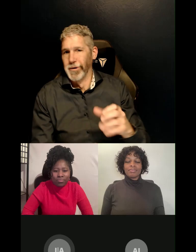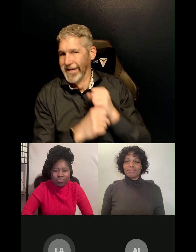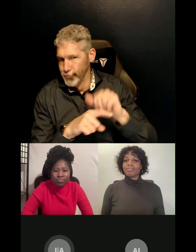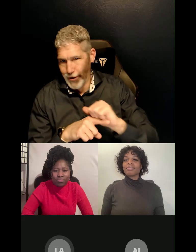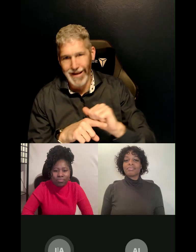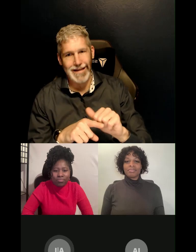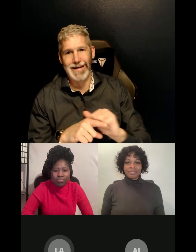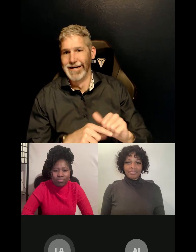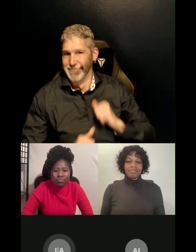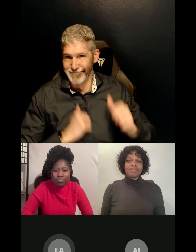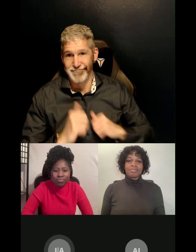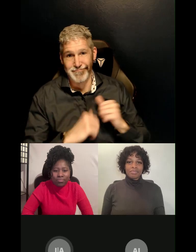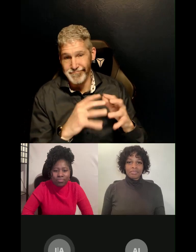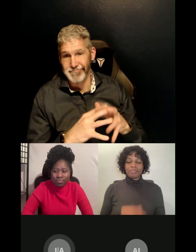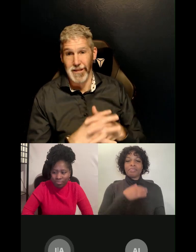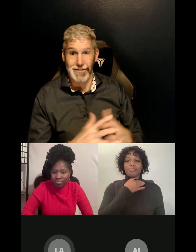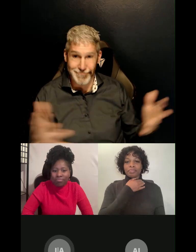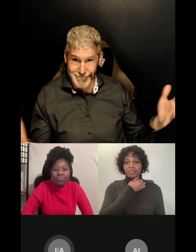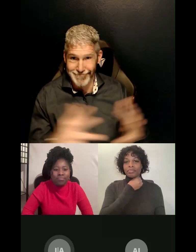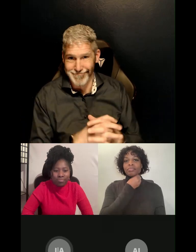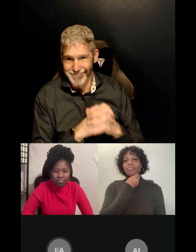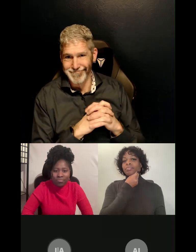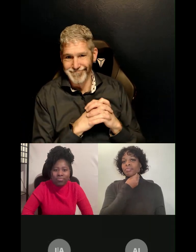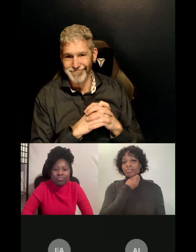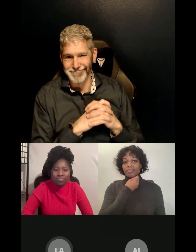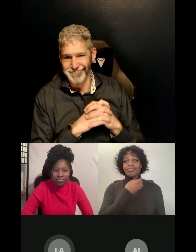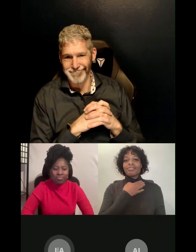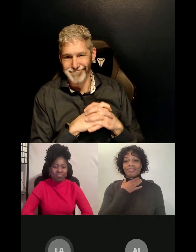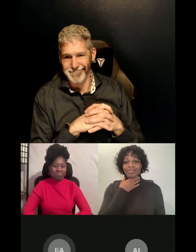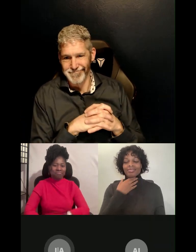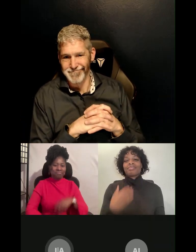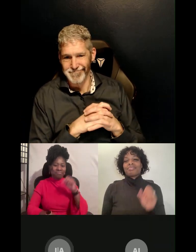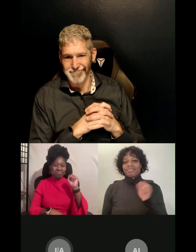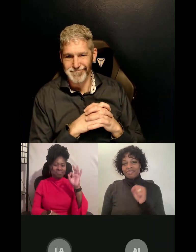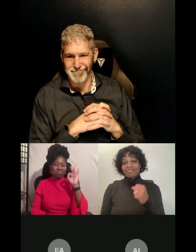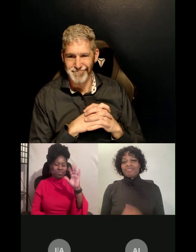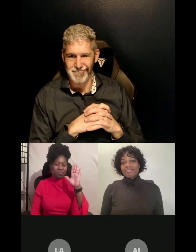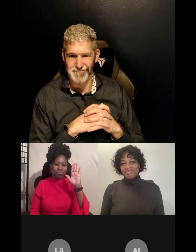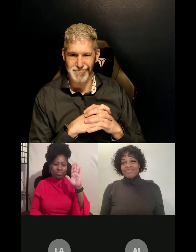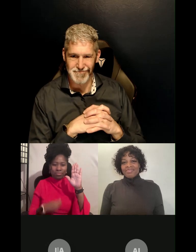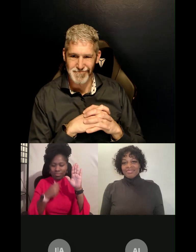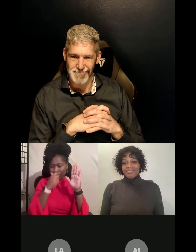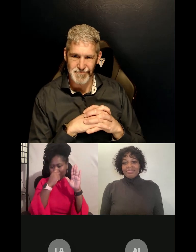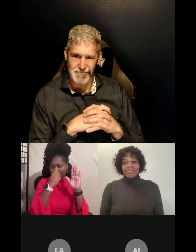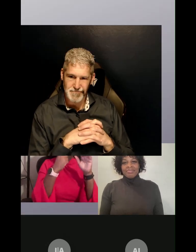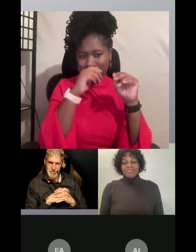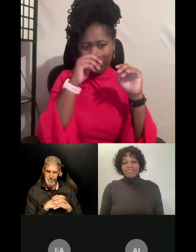have to be that person to go ahead, go get that training, go put that work in.